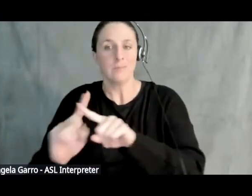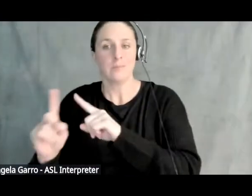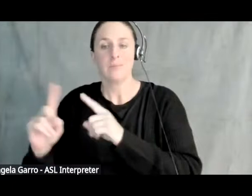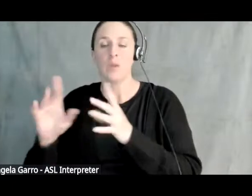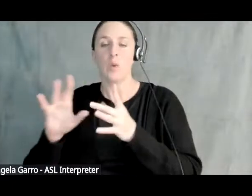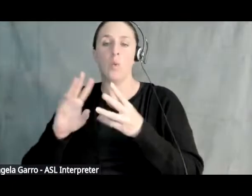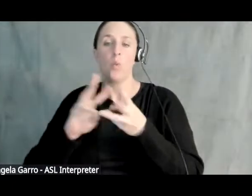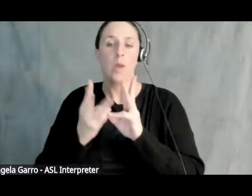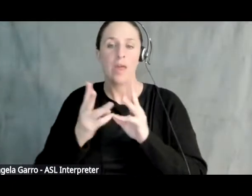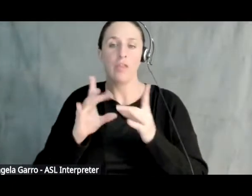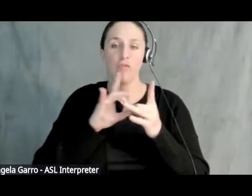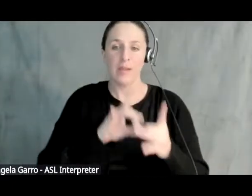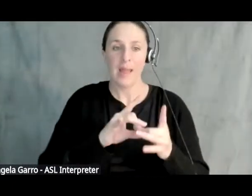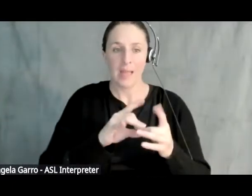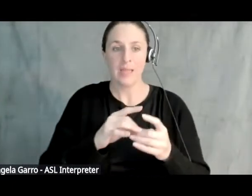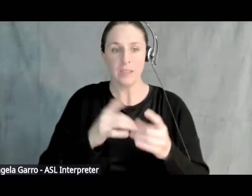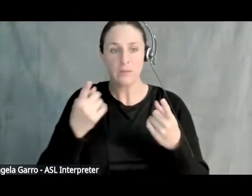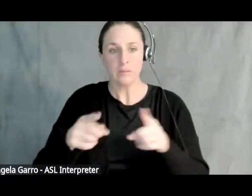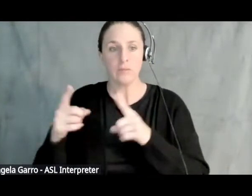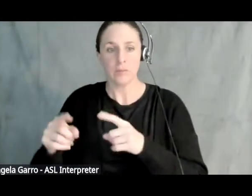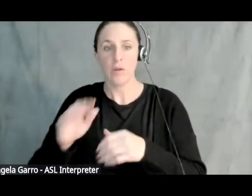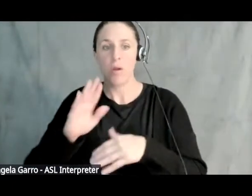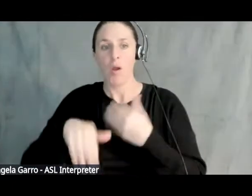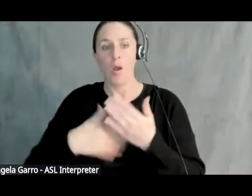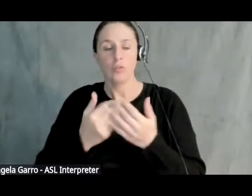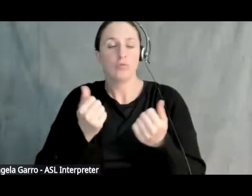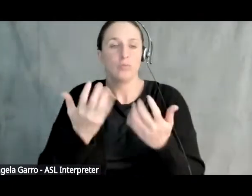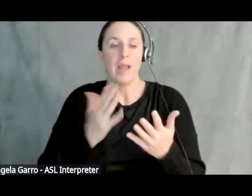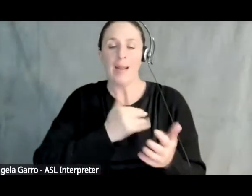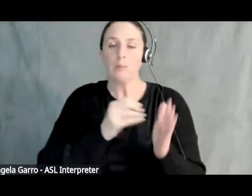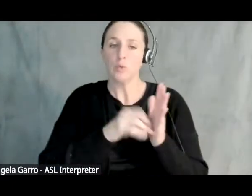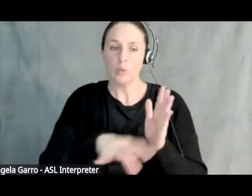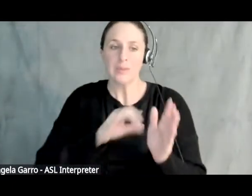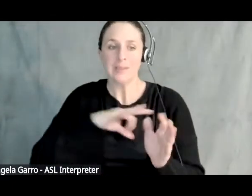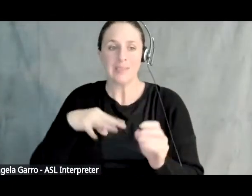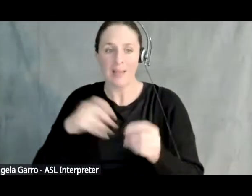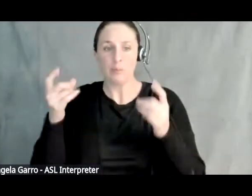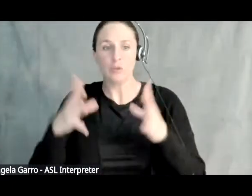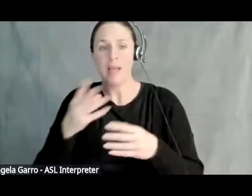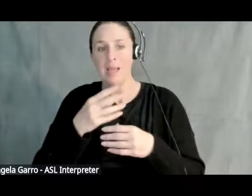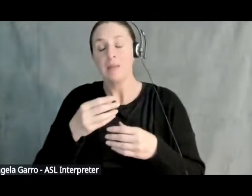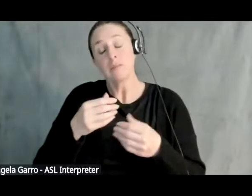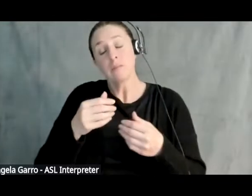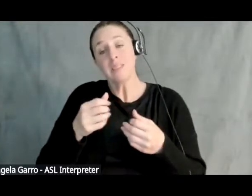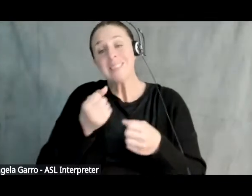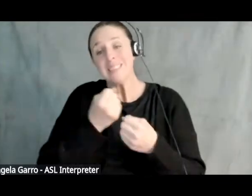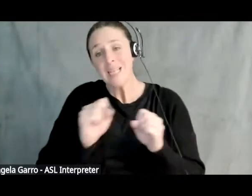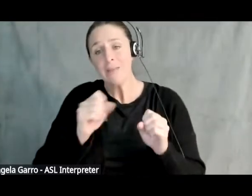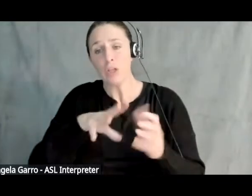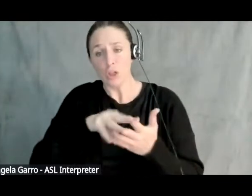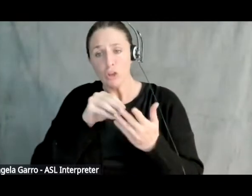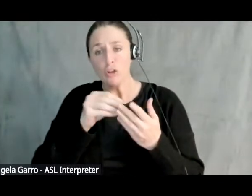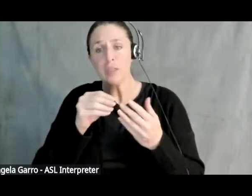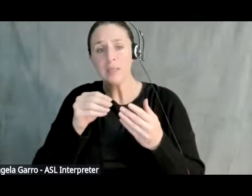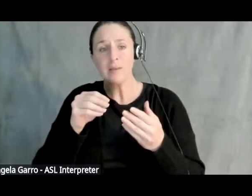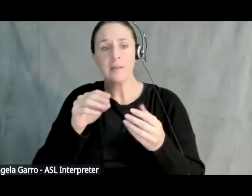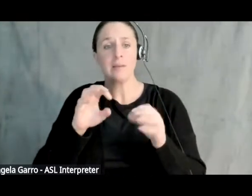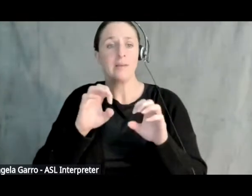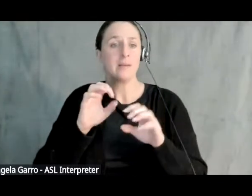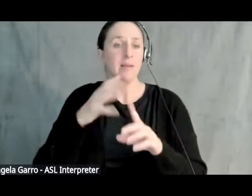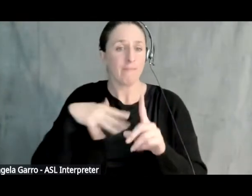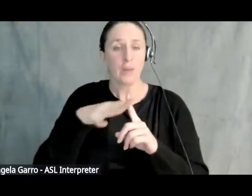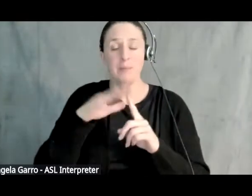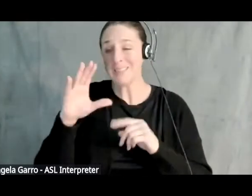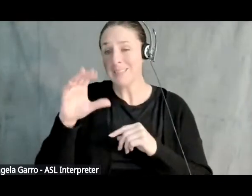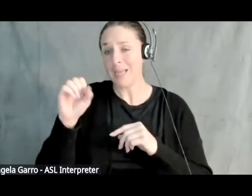occurrences, all to provide our students, staff, and administrators a safe learning environment. CSEA does that.